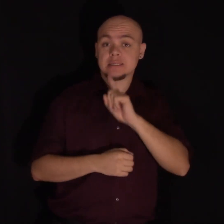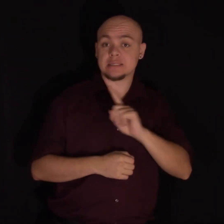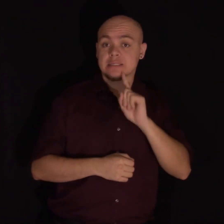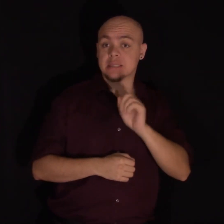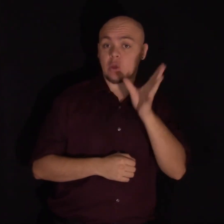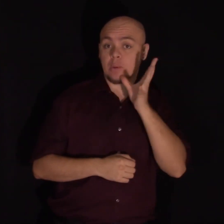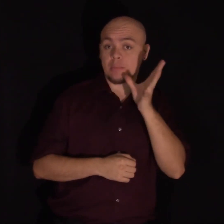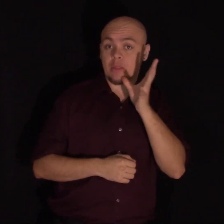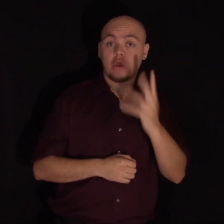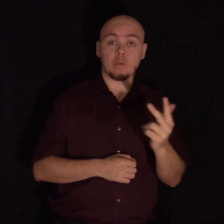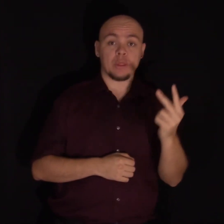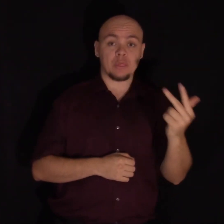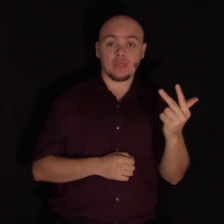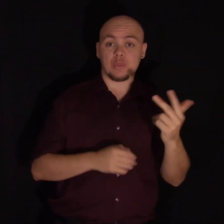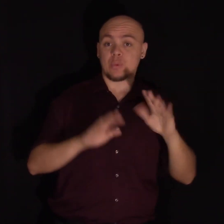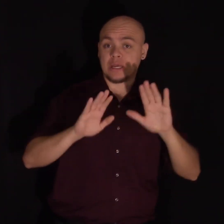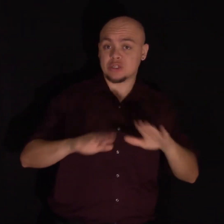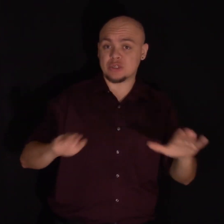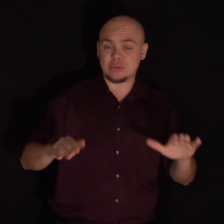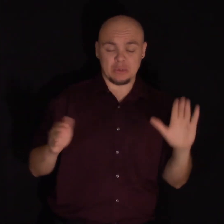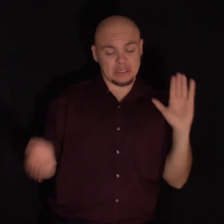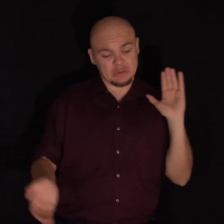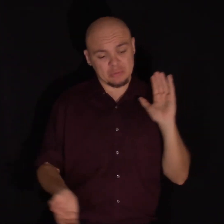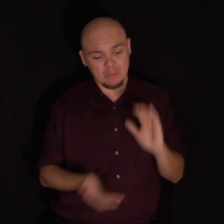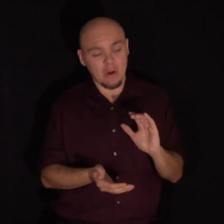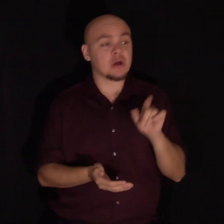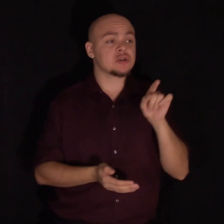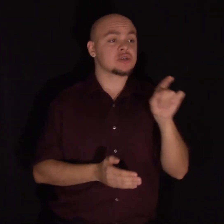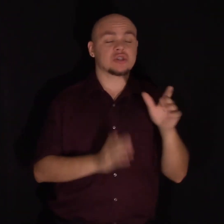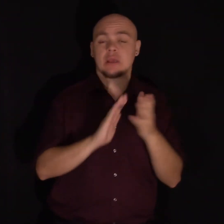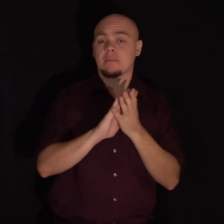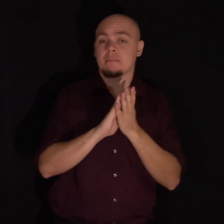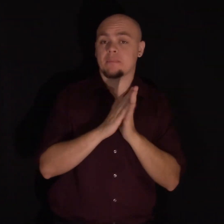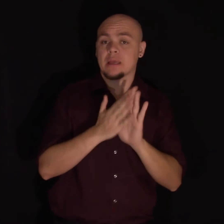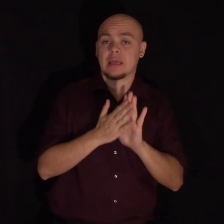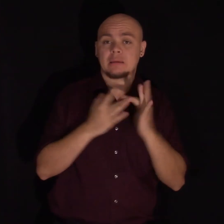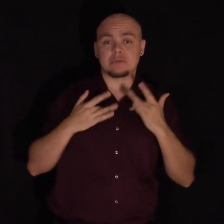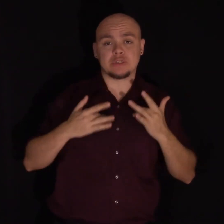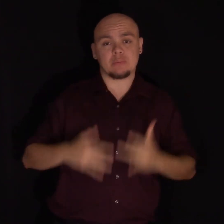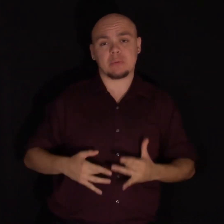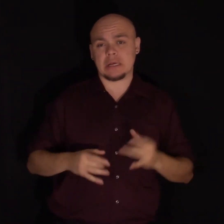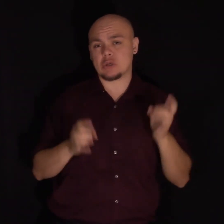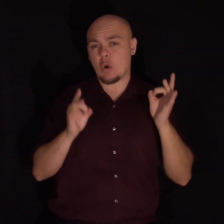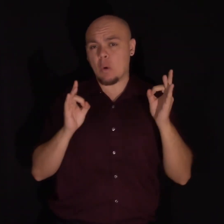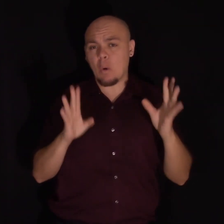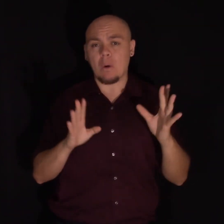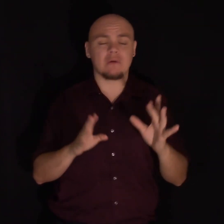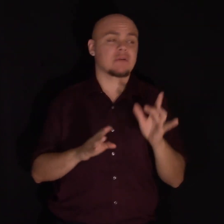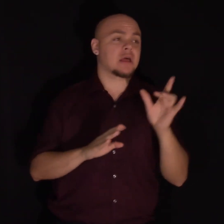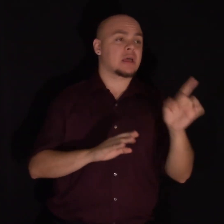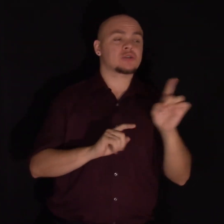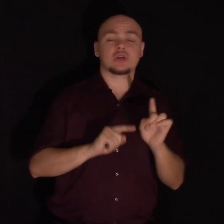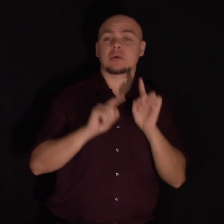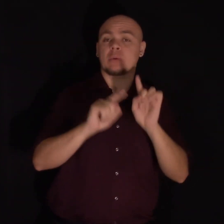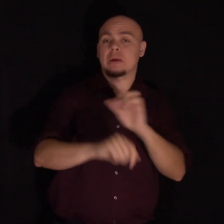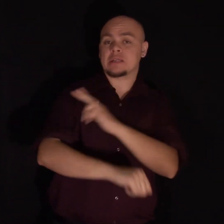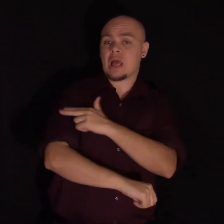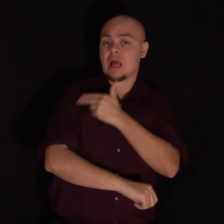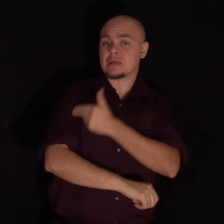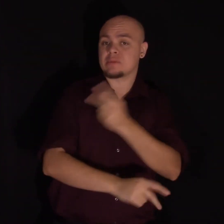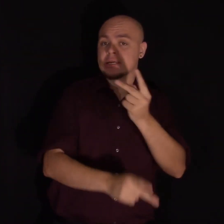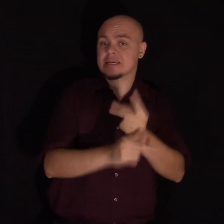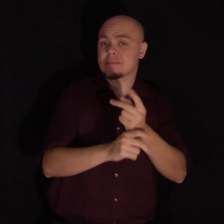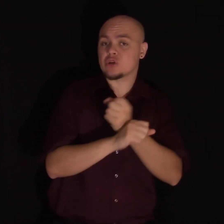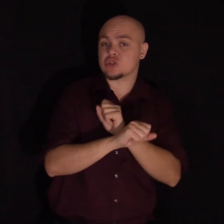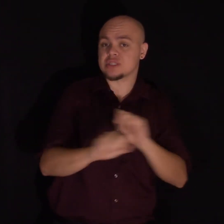with 3 small children, she became severely depressed and was hospitalized to keep her safe. At the